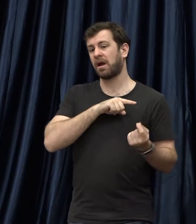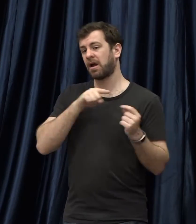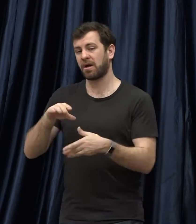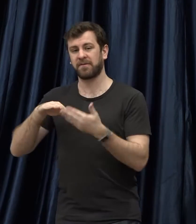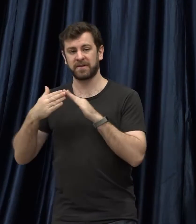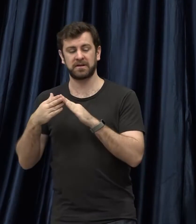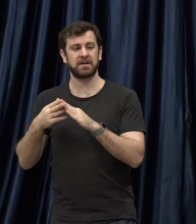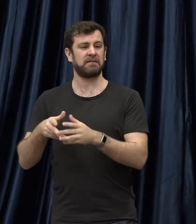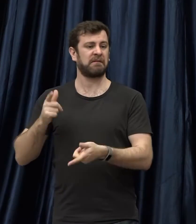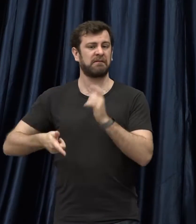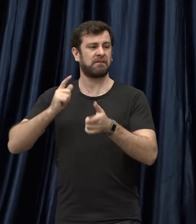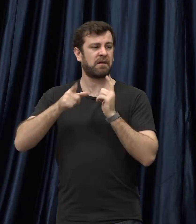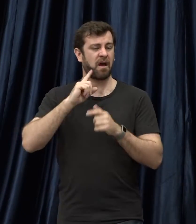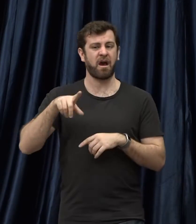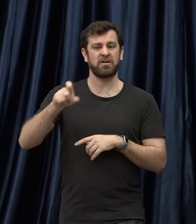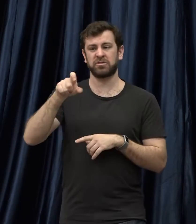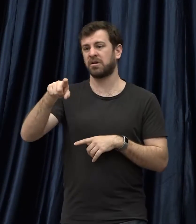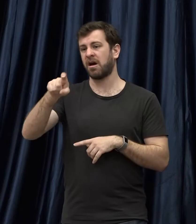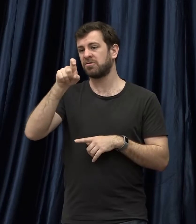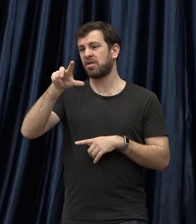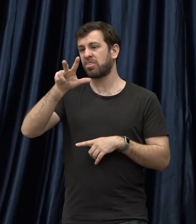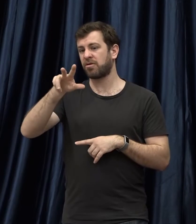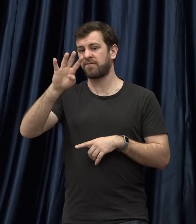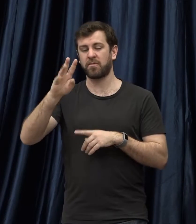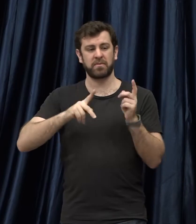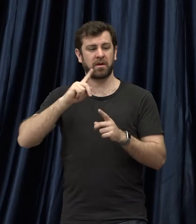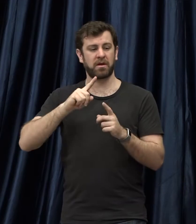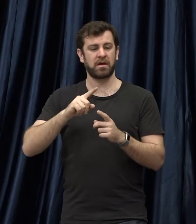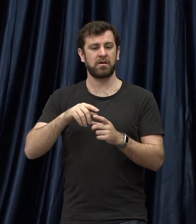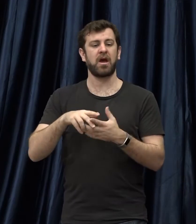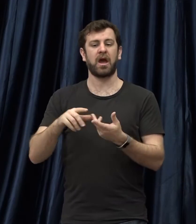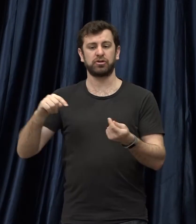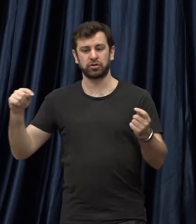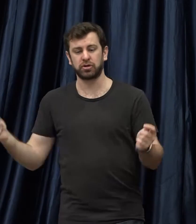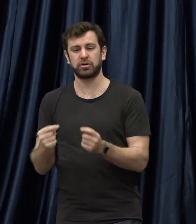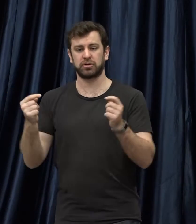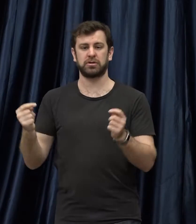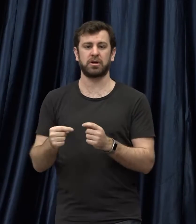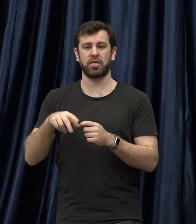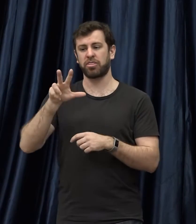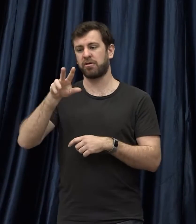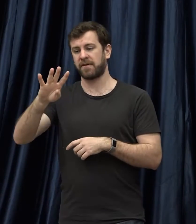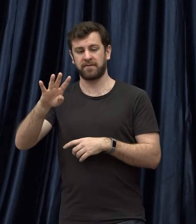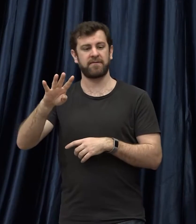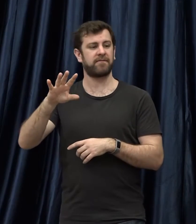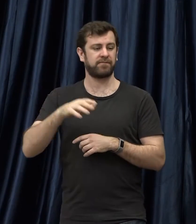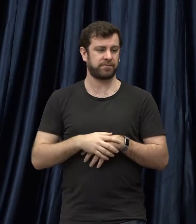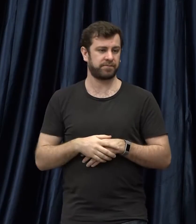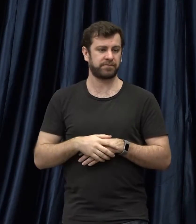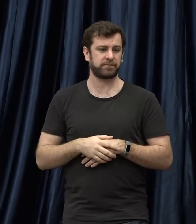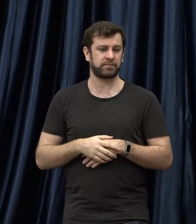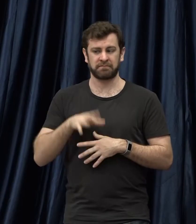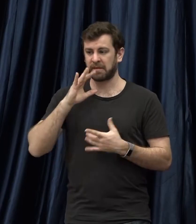134 people and wounded 55. And that included pregnant women,